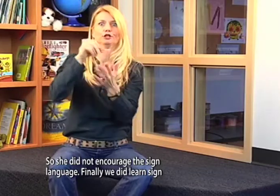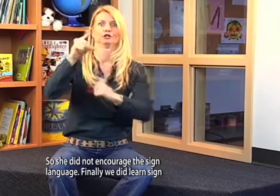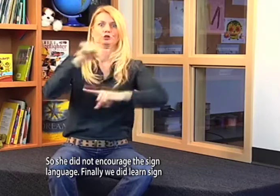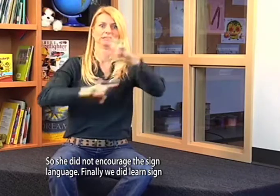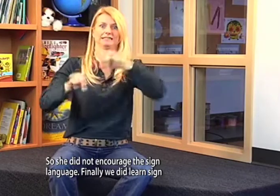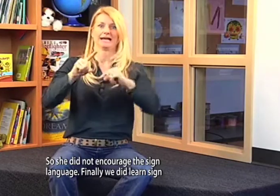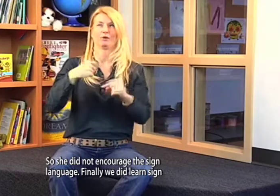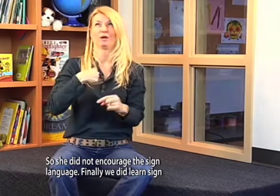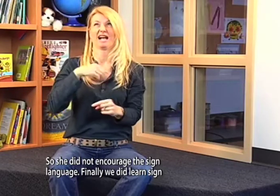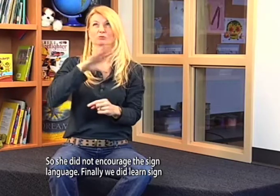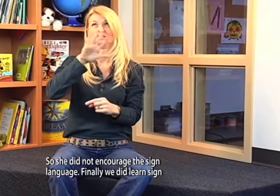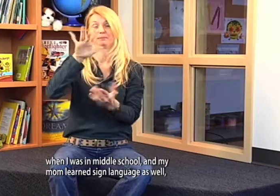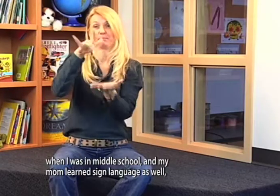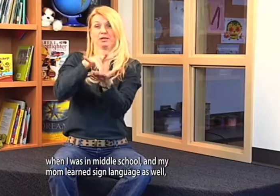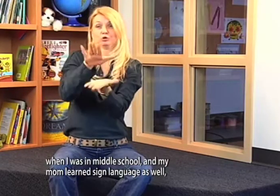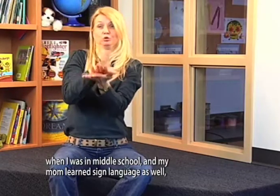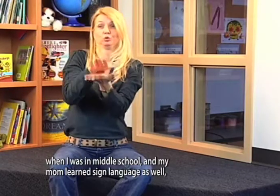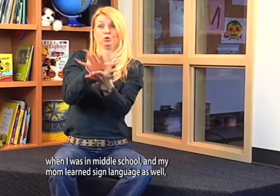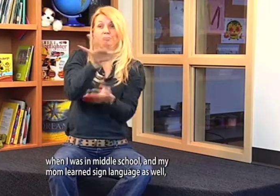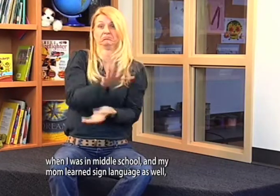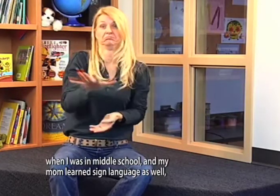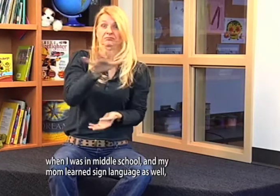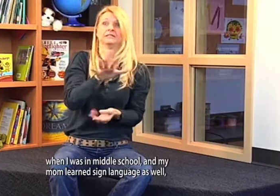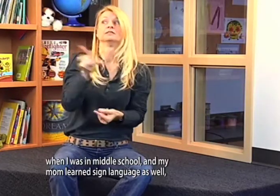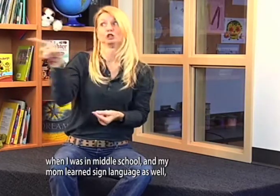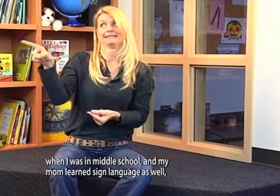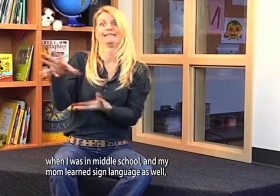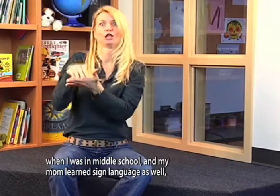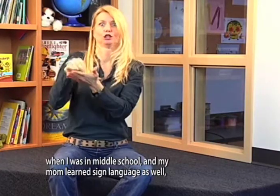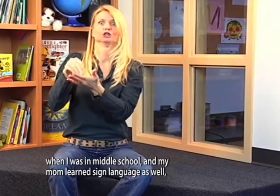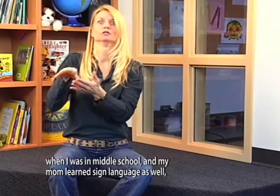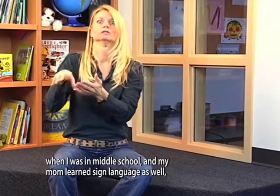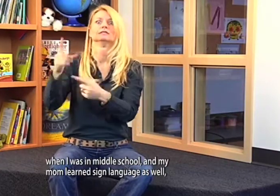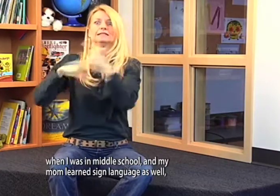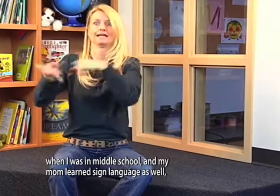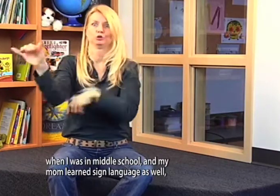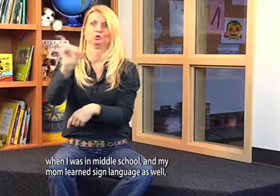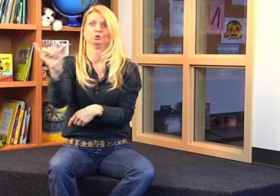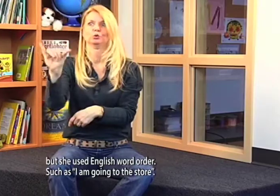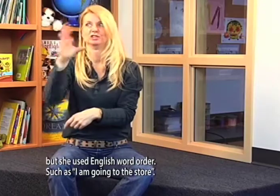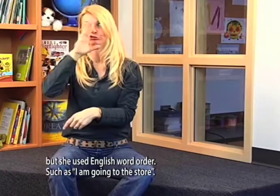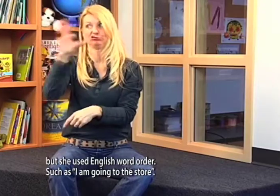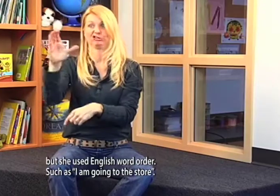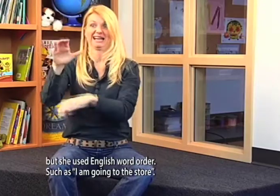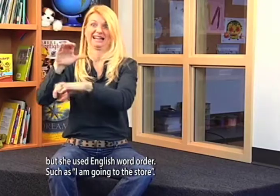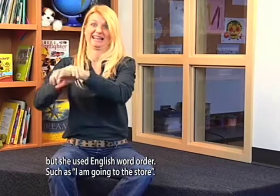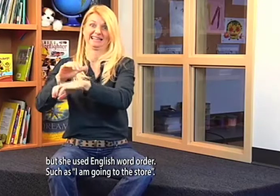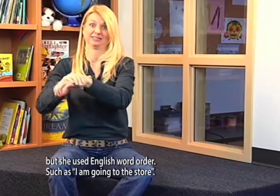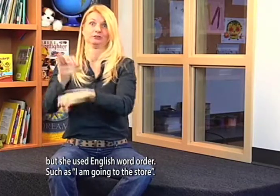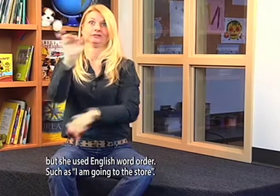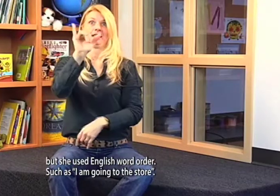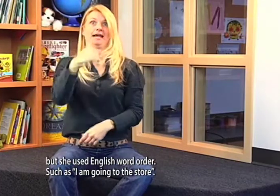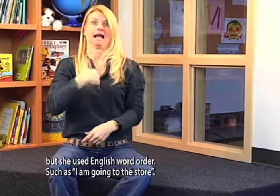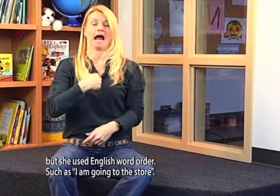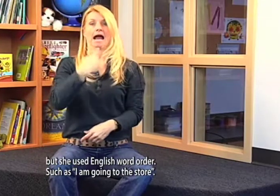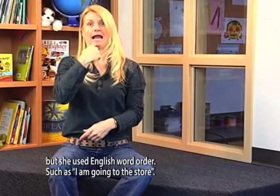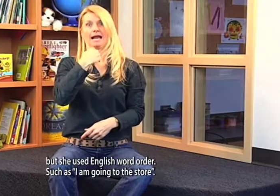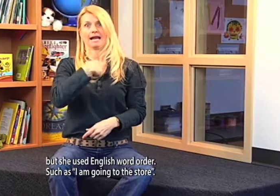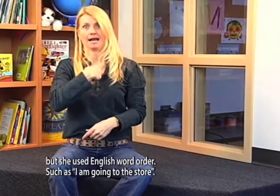we did learn sign when I was in middle school, and my mom learned sign language as well. But she used English word order, such as